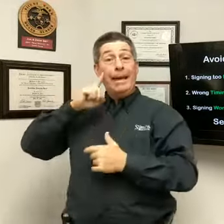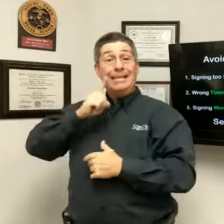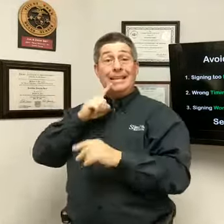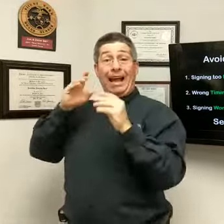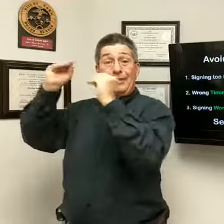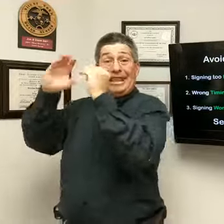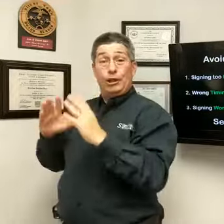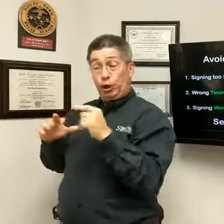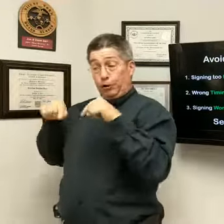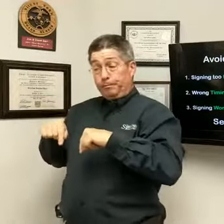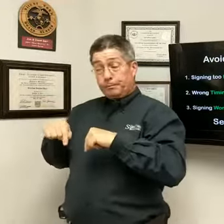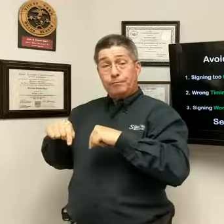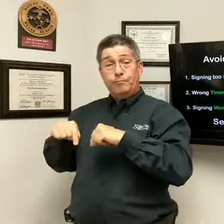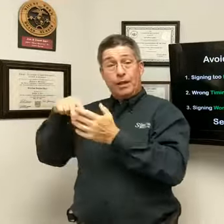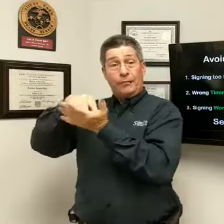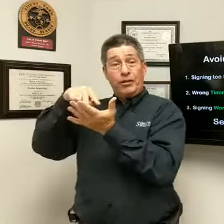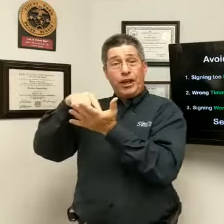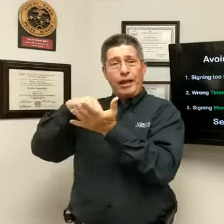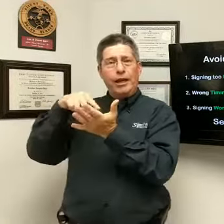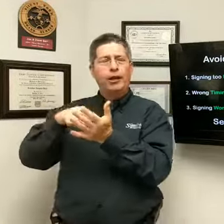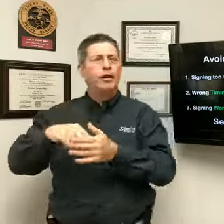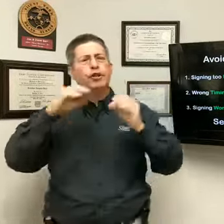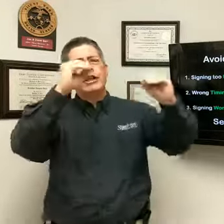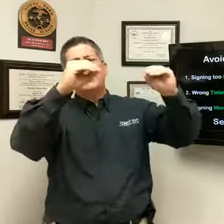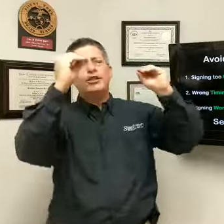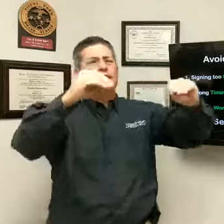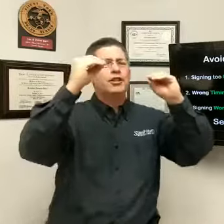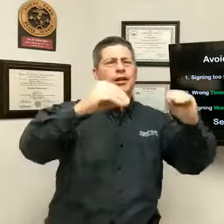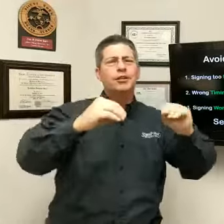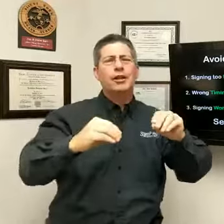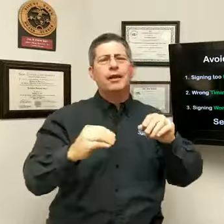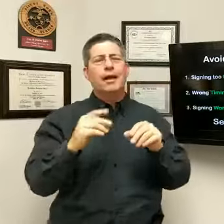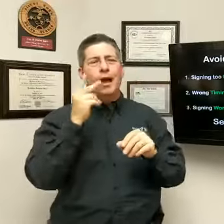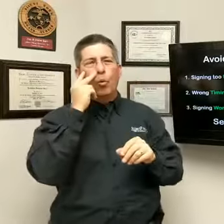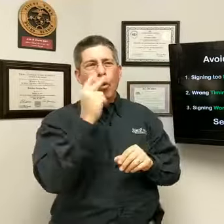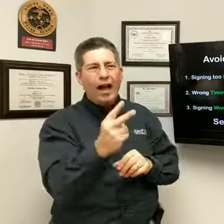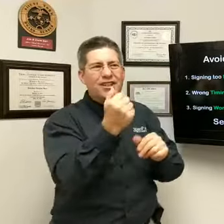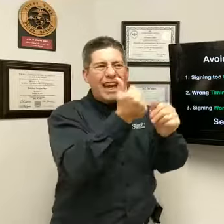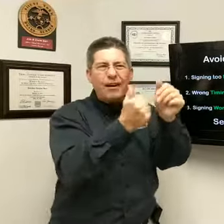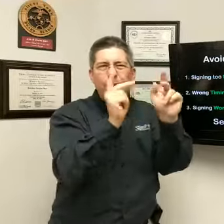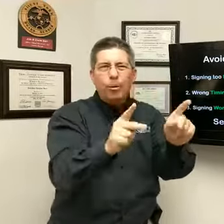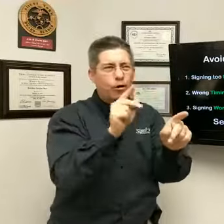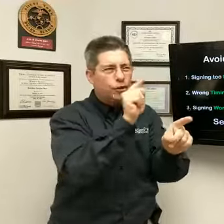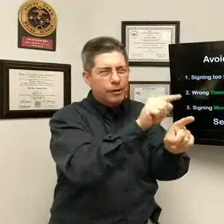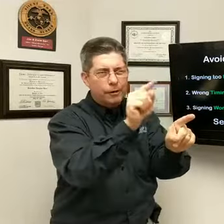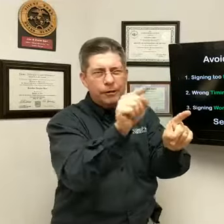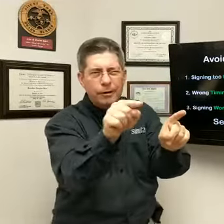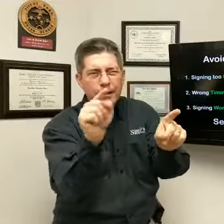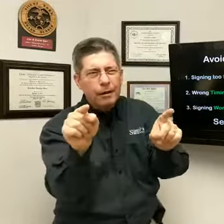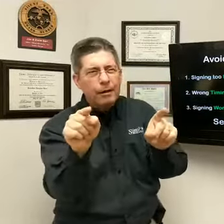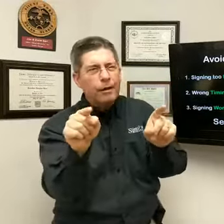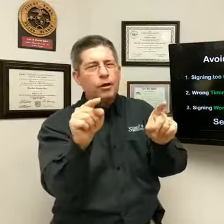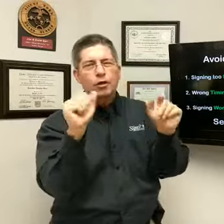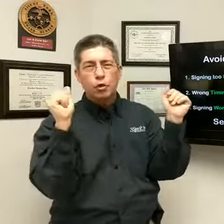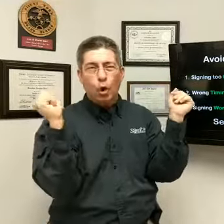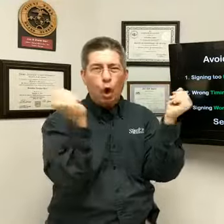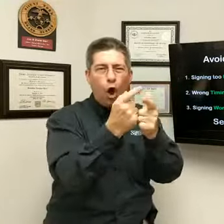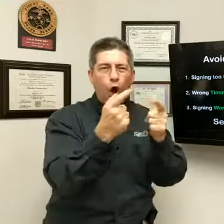a deaf teacher that's standing here and you're teaching. Watch every person. Do